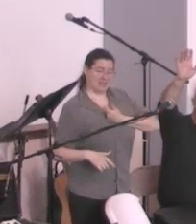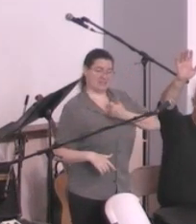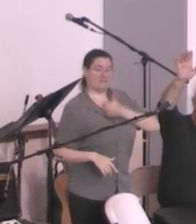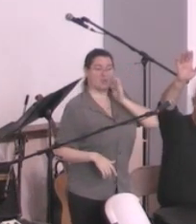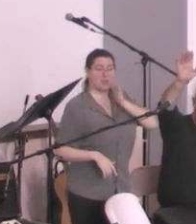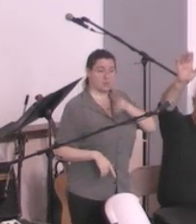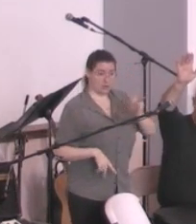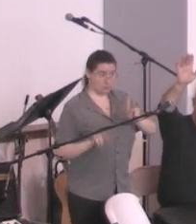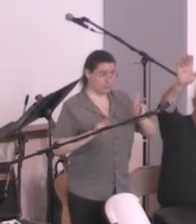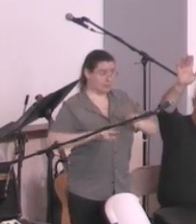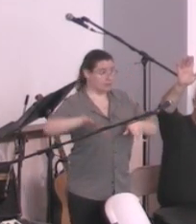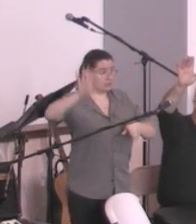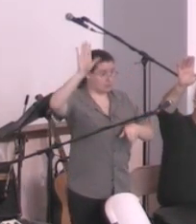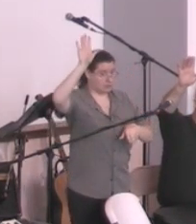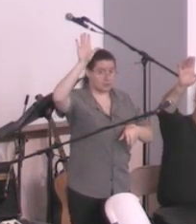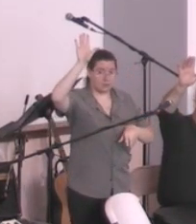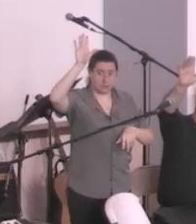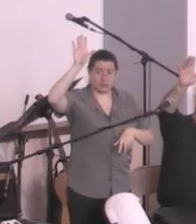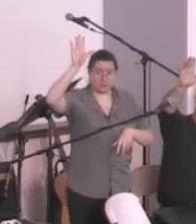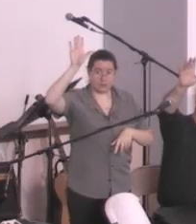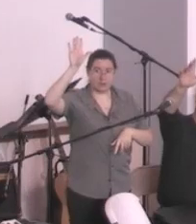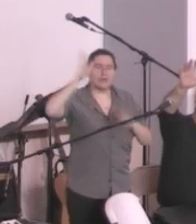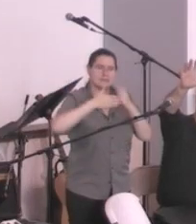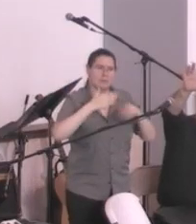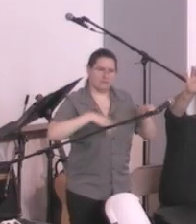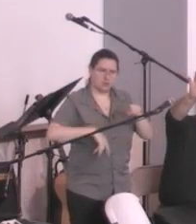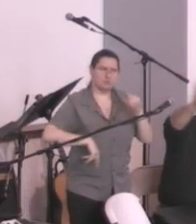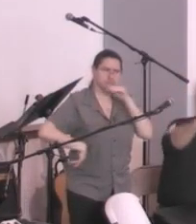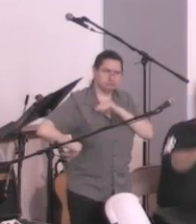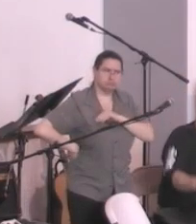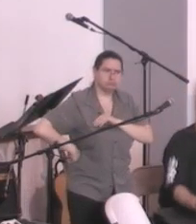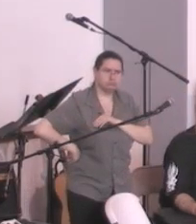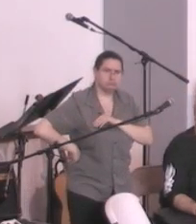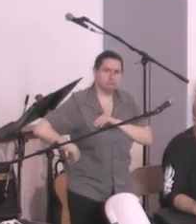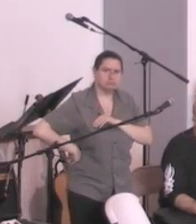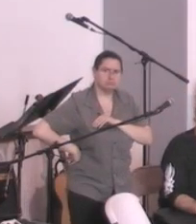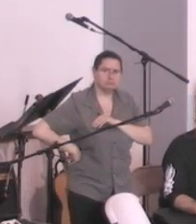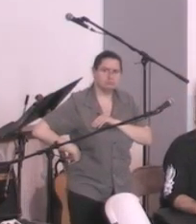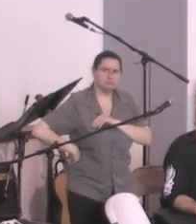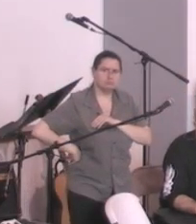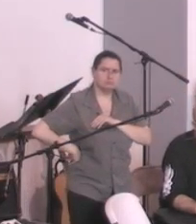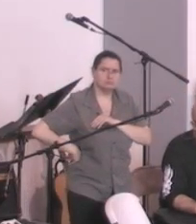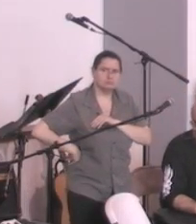out there done that? Oh, the rest of you need some help.